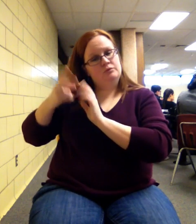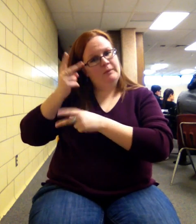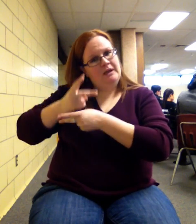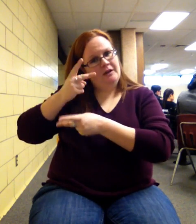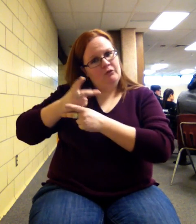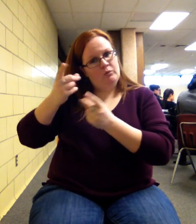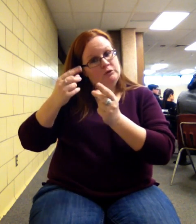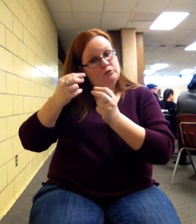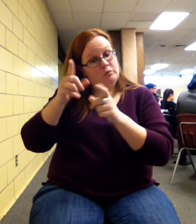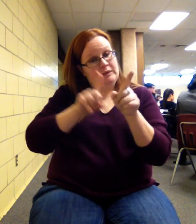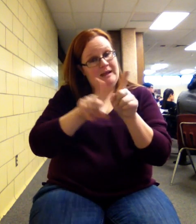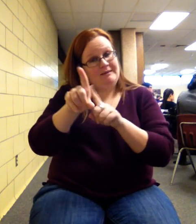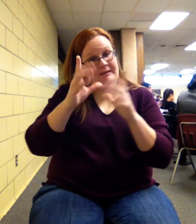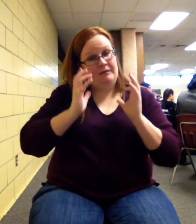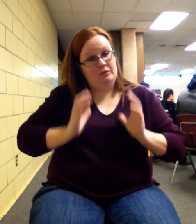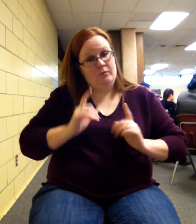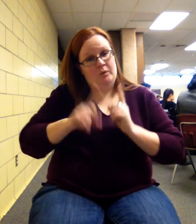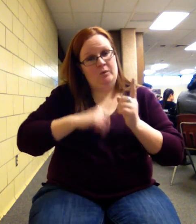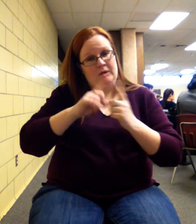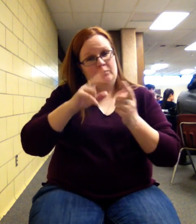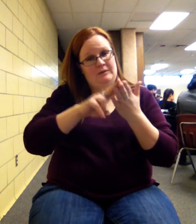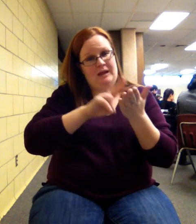as a consumer when you sign up for those kind of things.